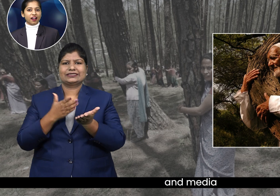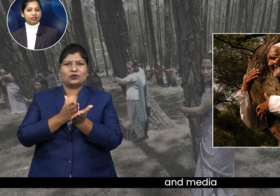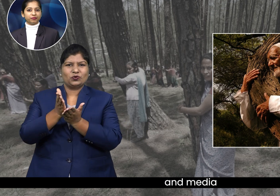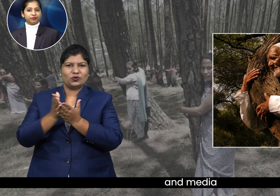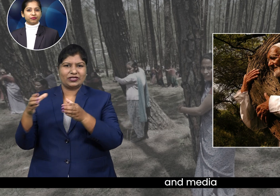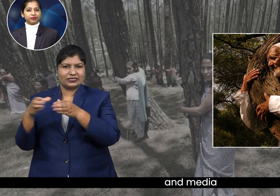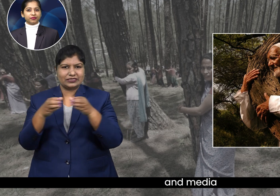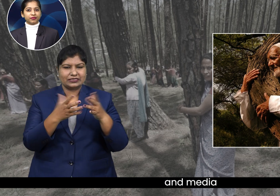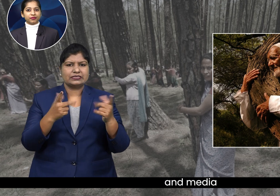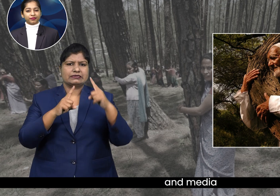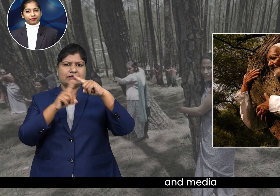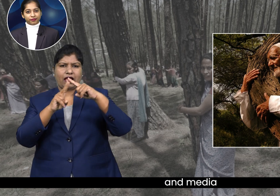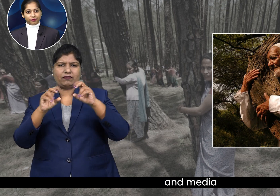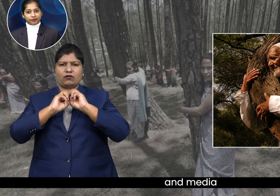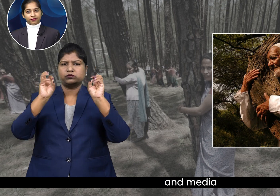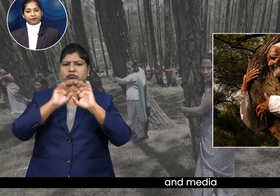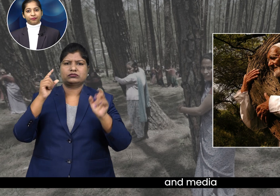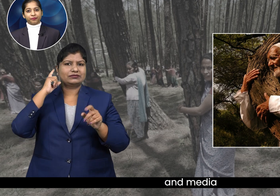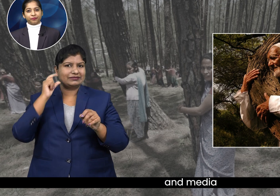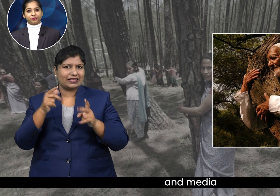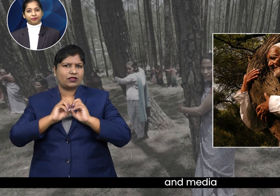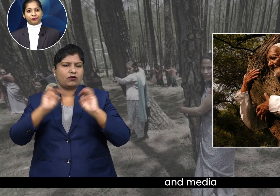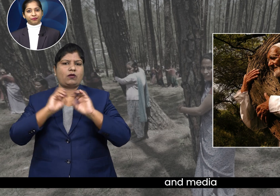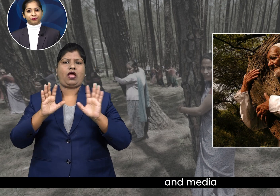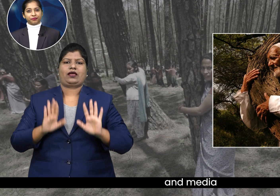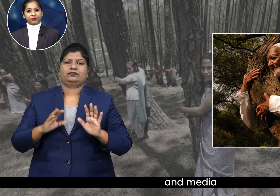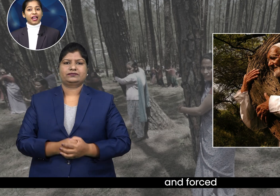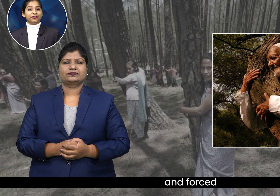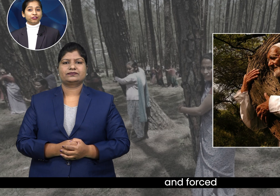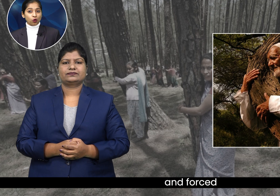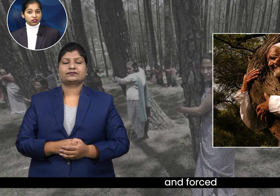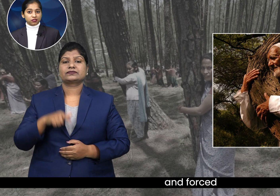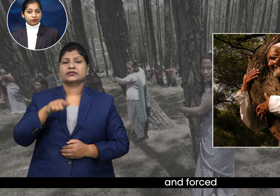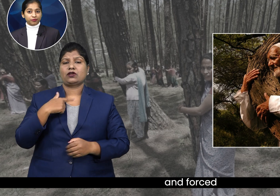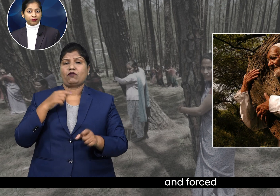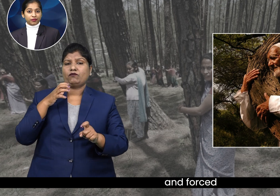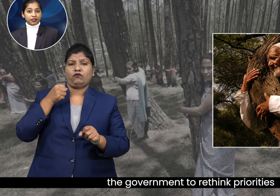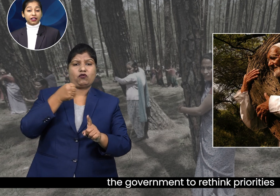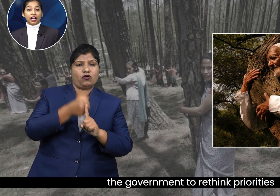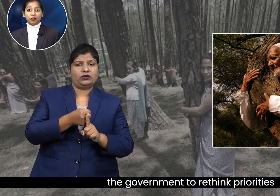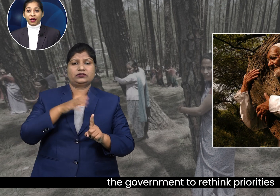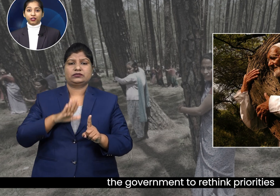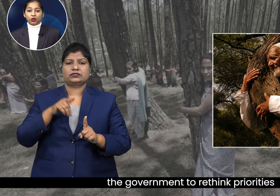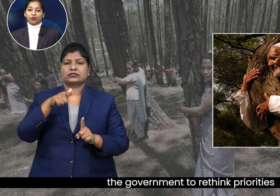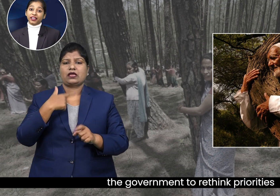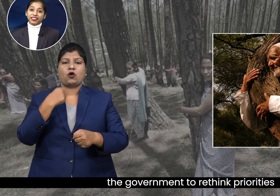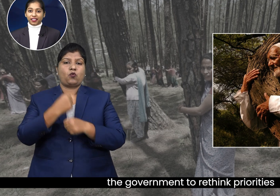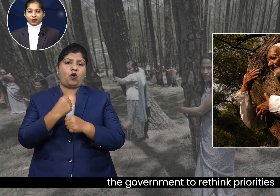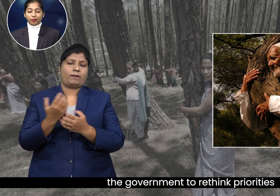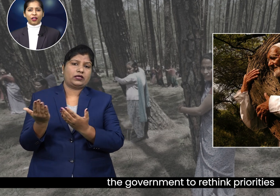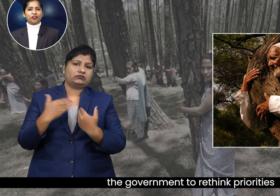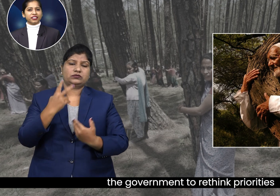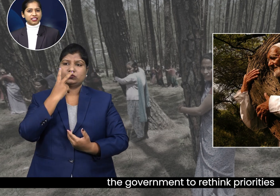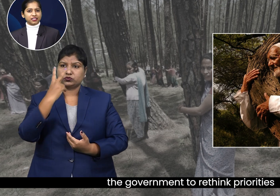and media and forced the government to